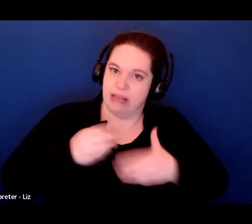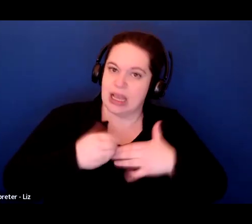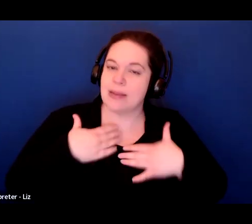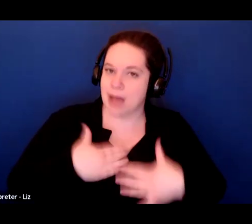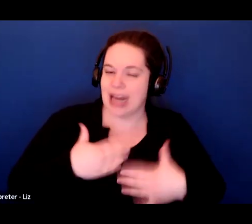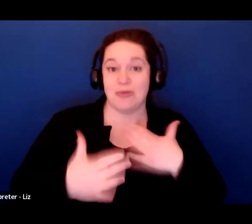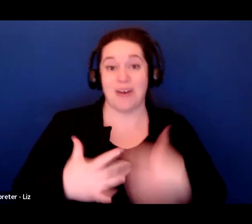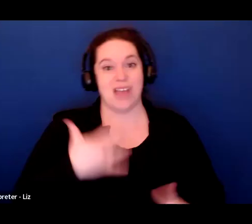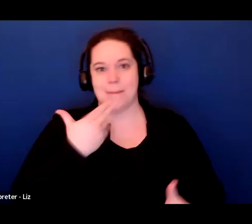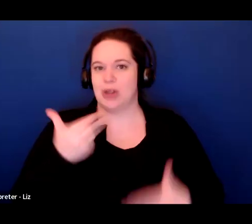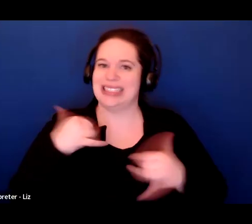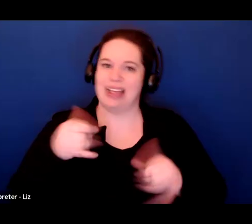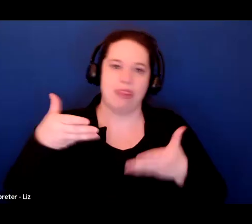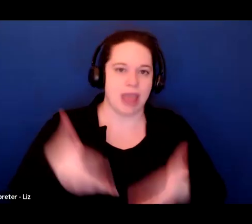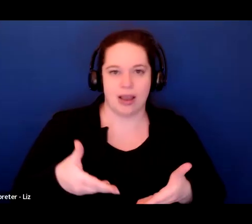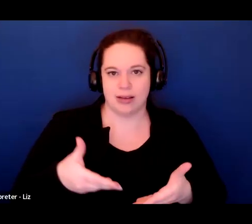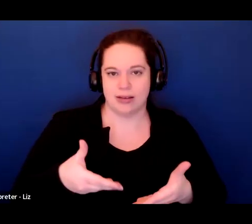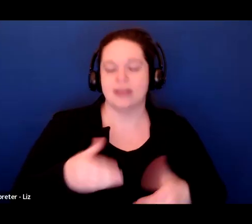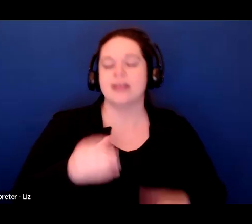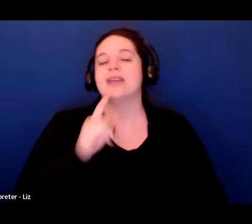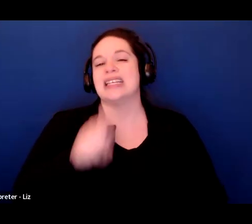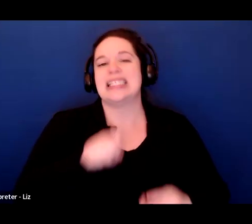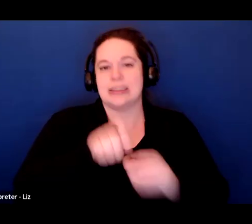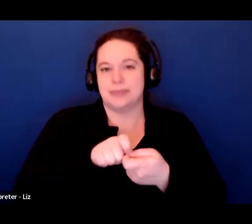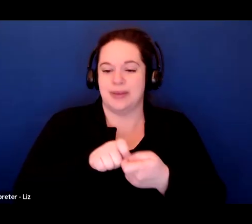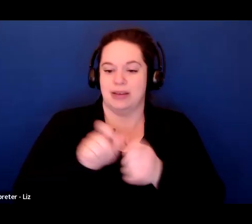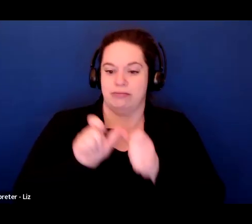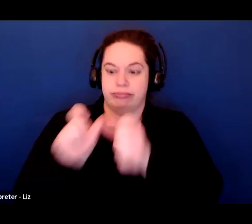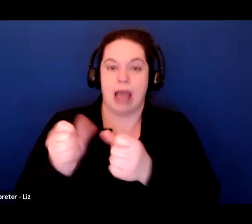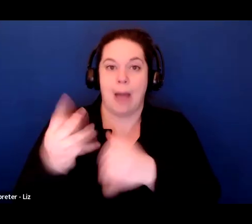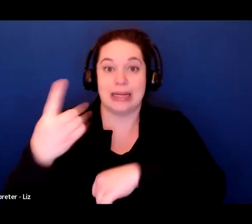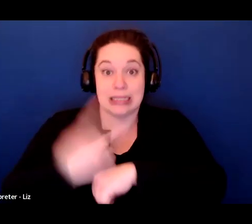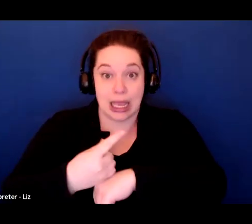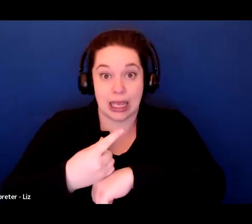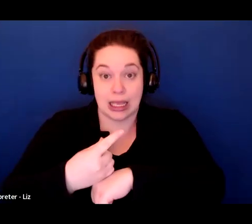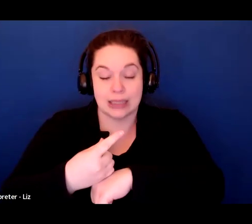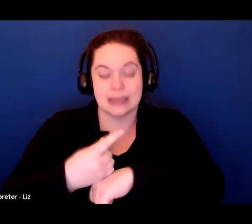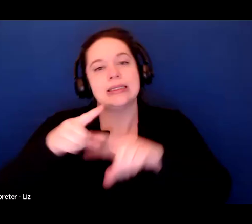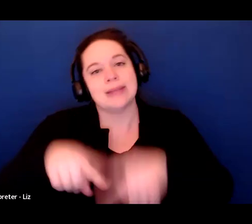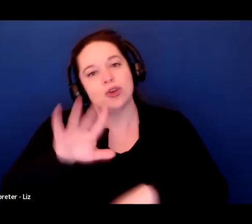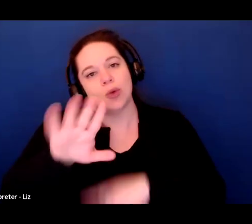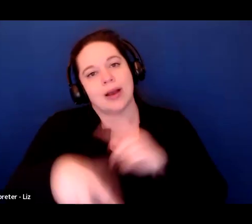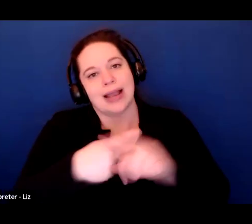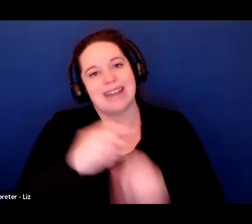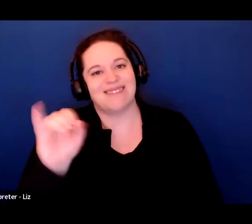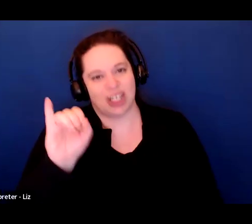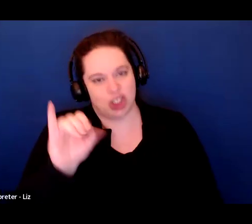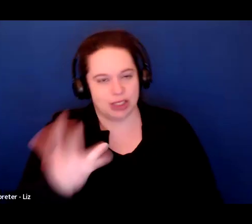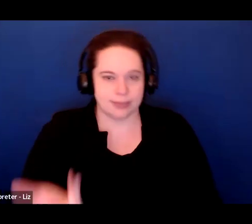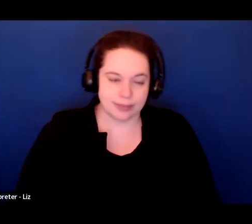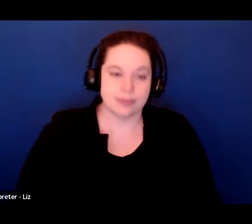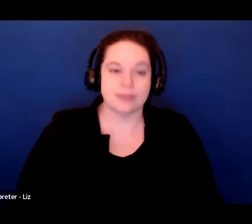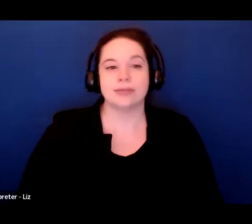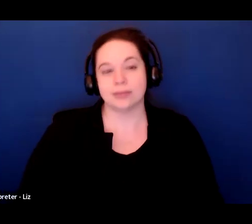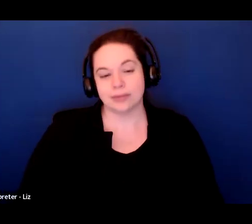they prescribe antibiotics for so many days, and it varies depending on what your infection is. That's